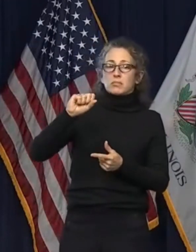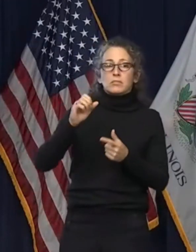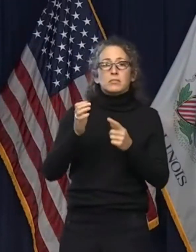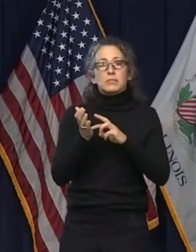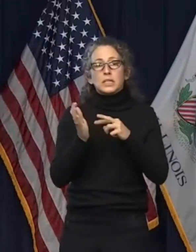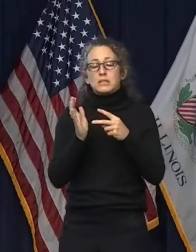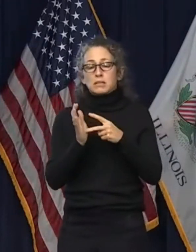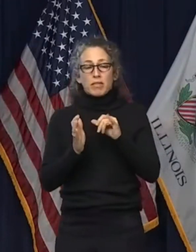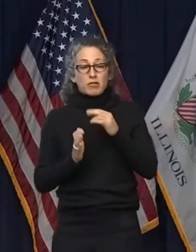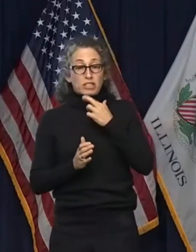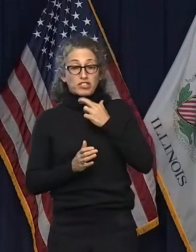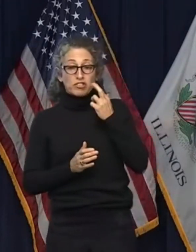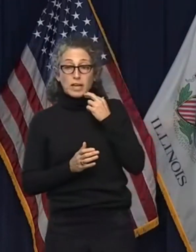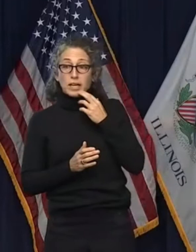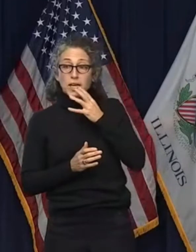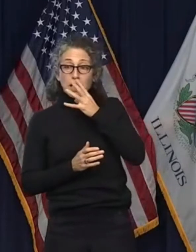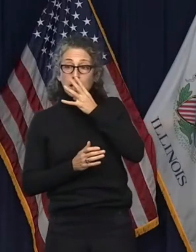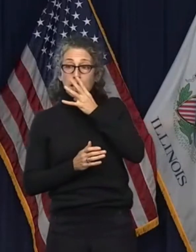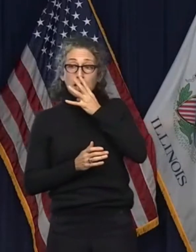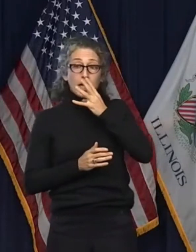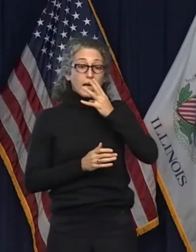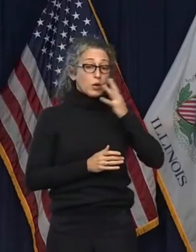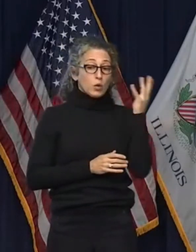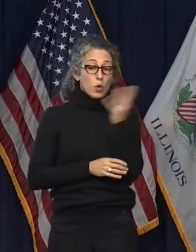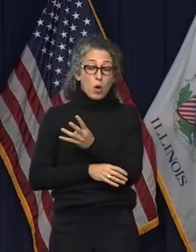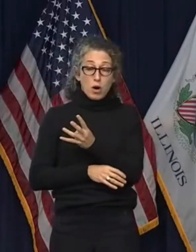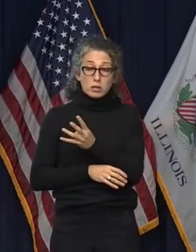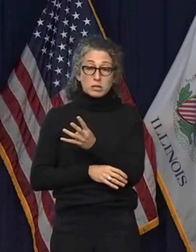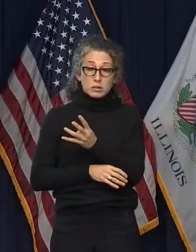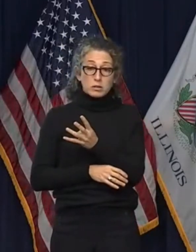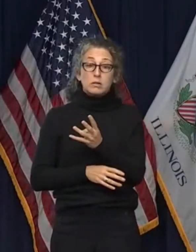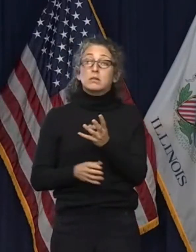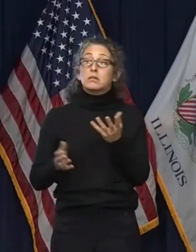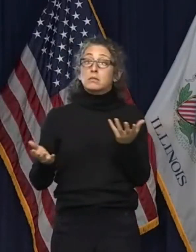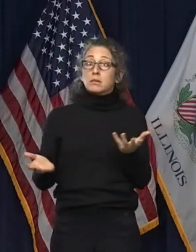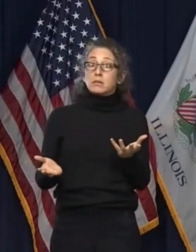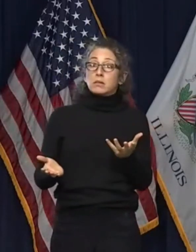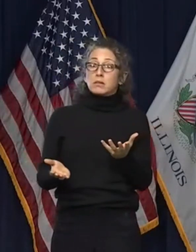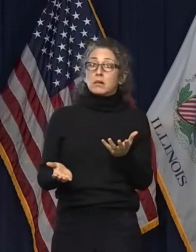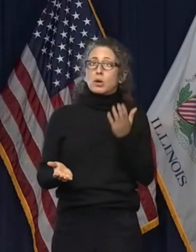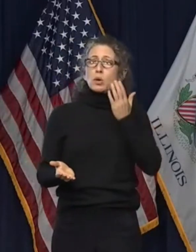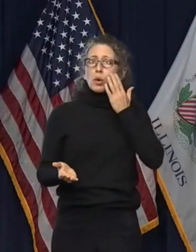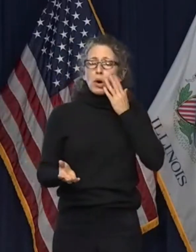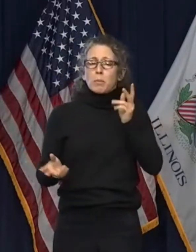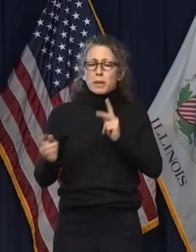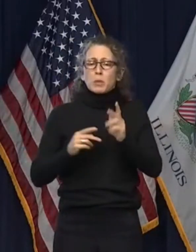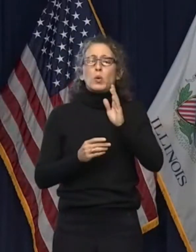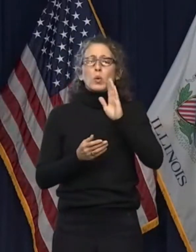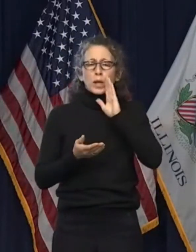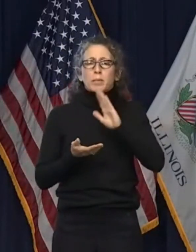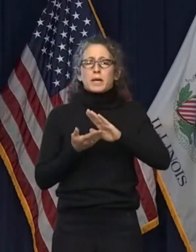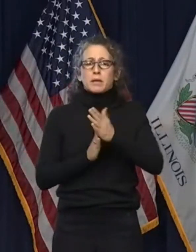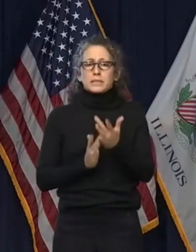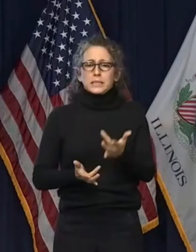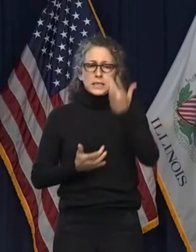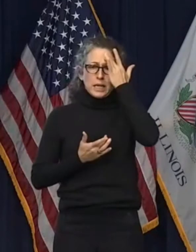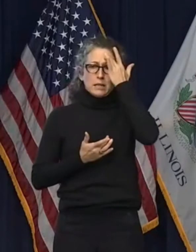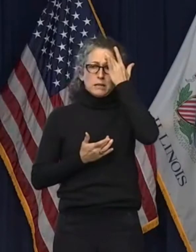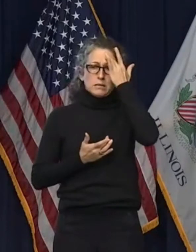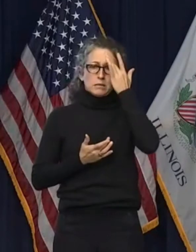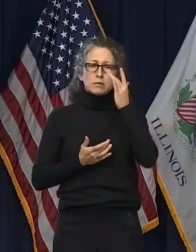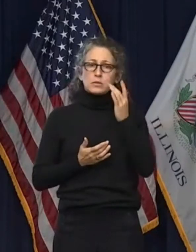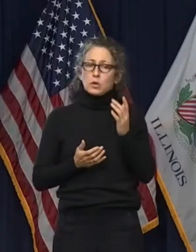literally ignoring the fact that people will get sick as a result of the actions of these